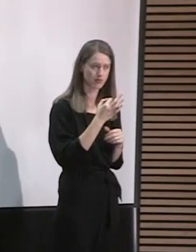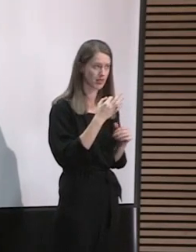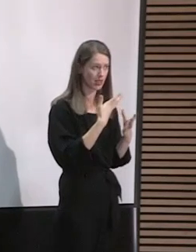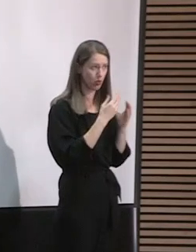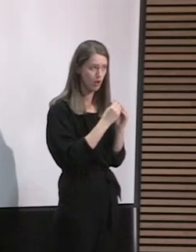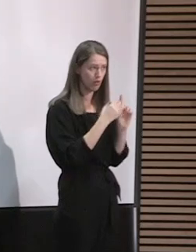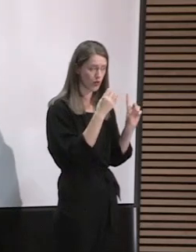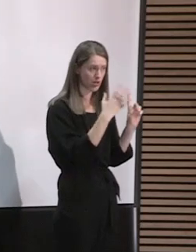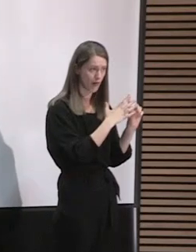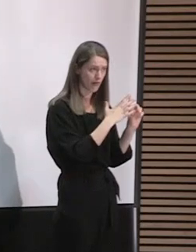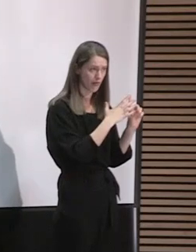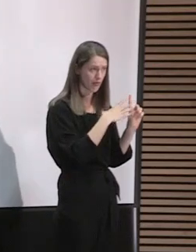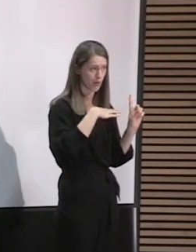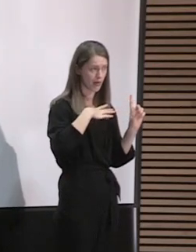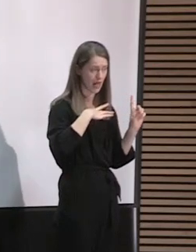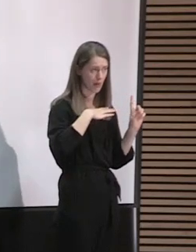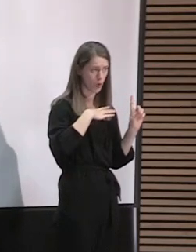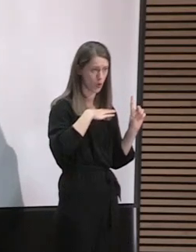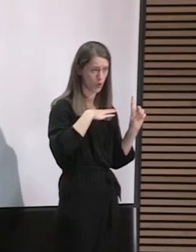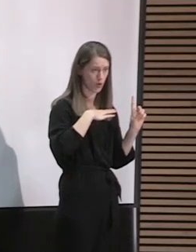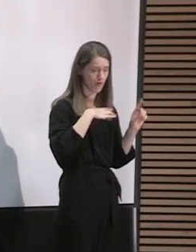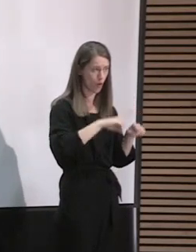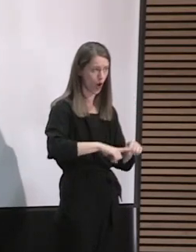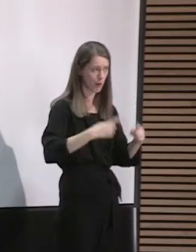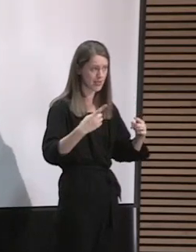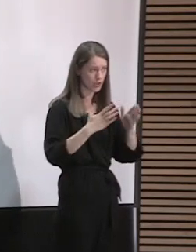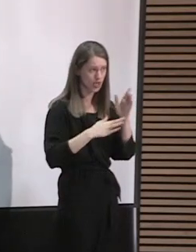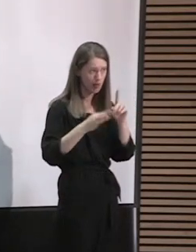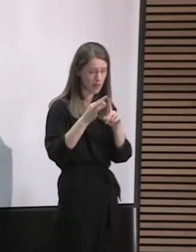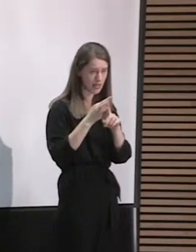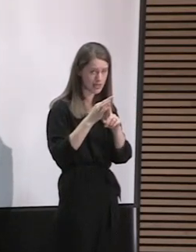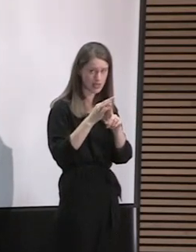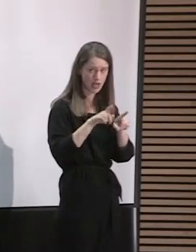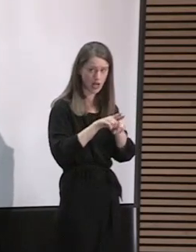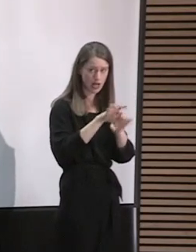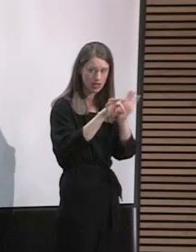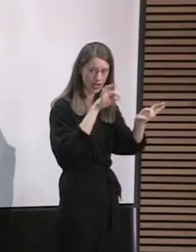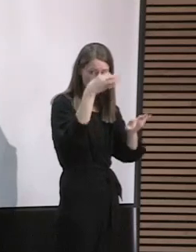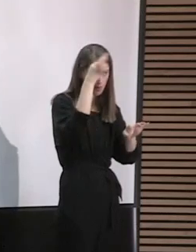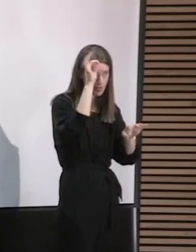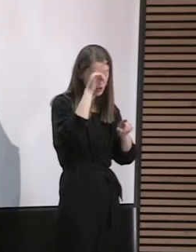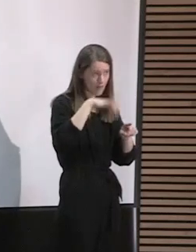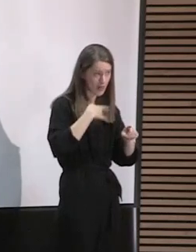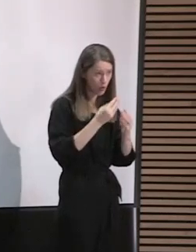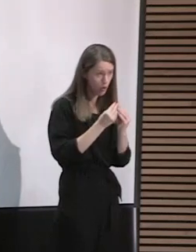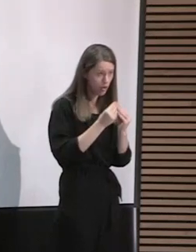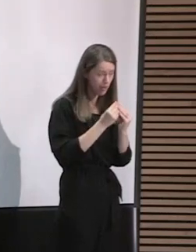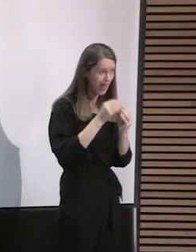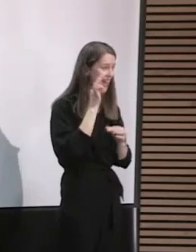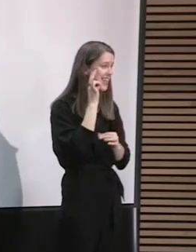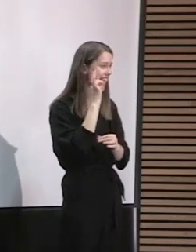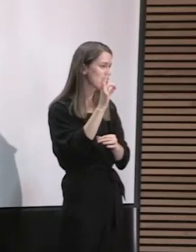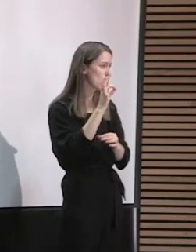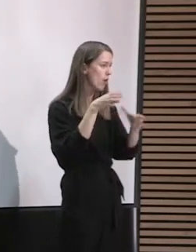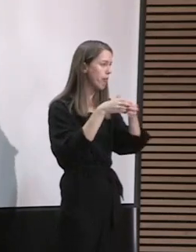other experts making yourselves available to opposition MPs in the form of a select committee, as National and New